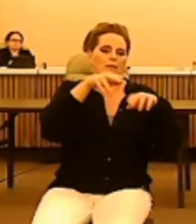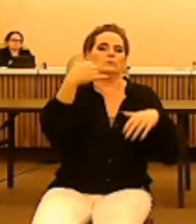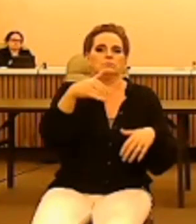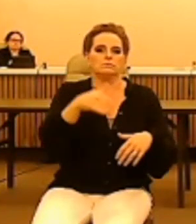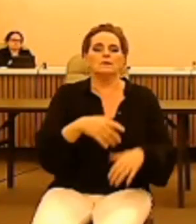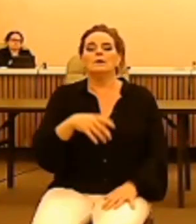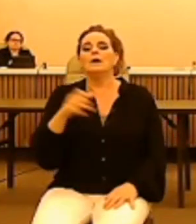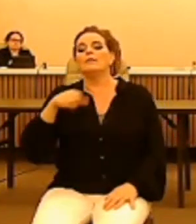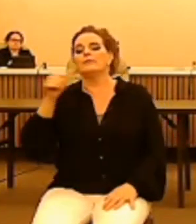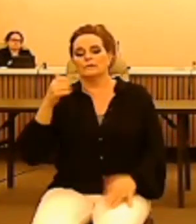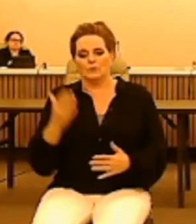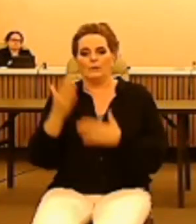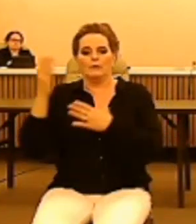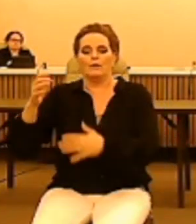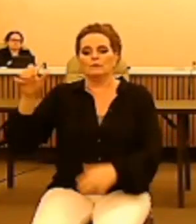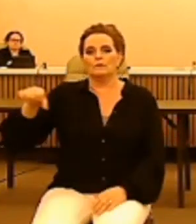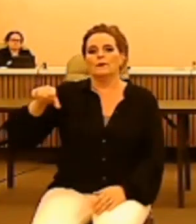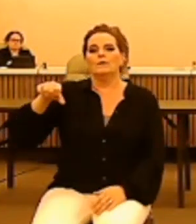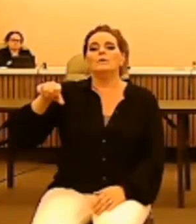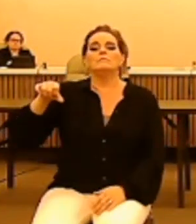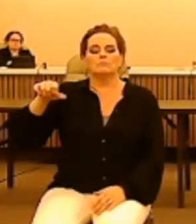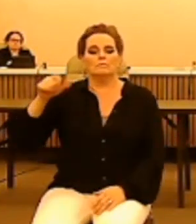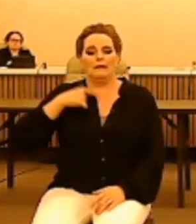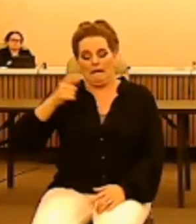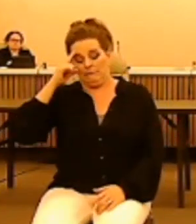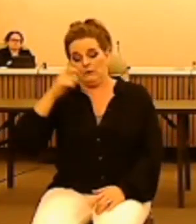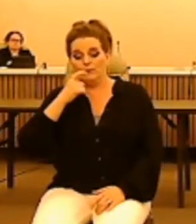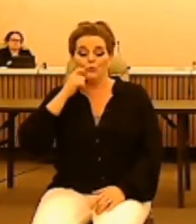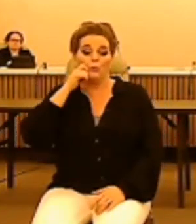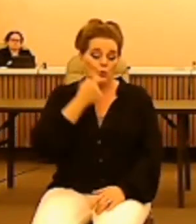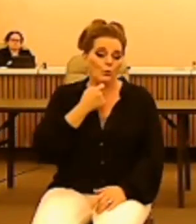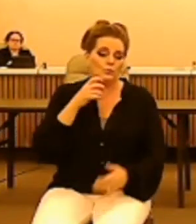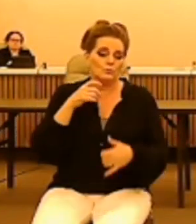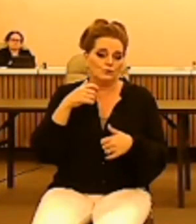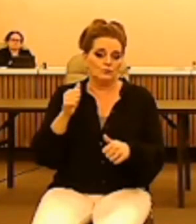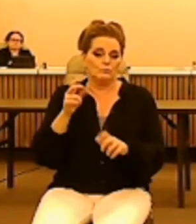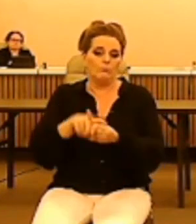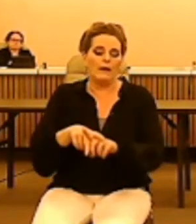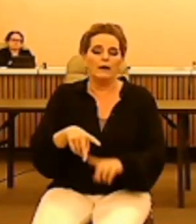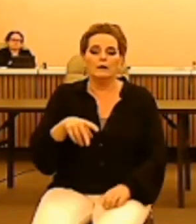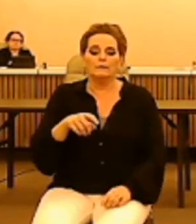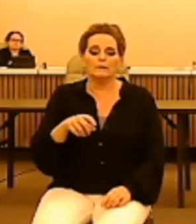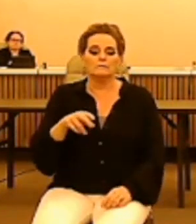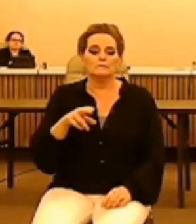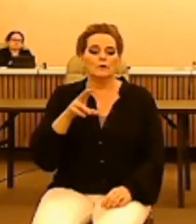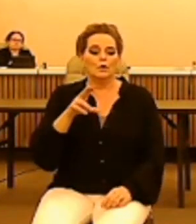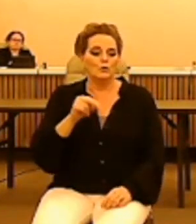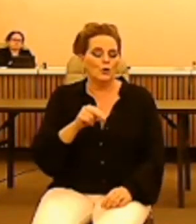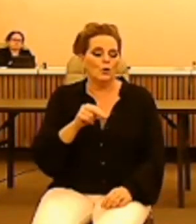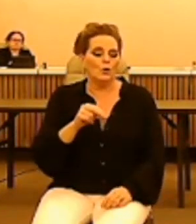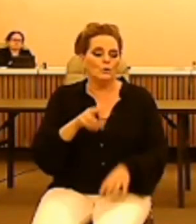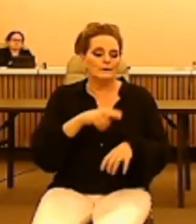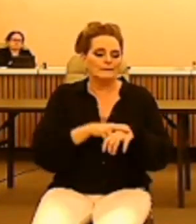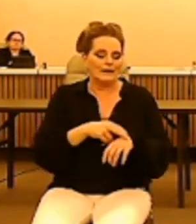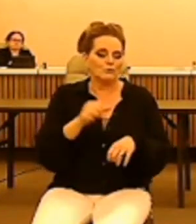another proposal in another way that I think would be really cool to use, would be saying no natural gas pipelines to any